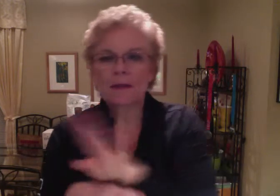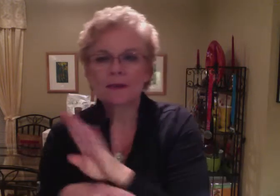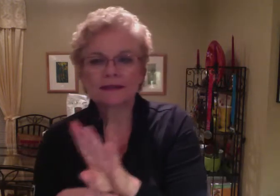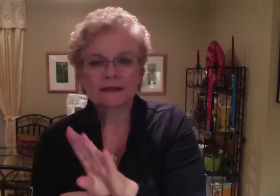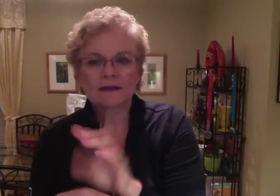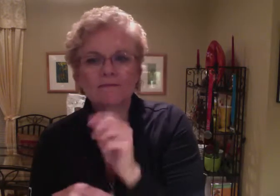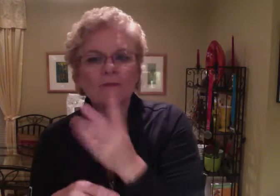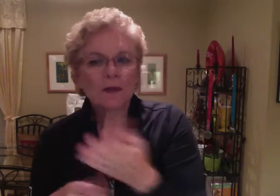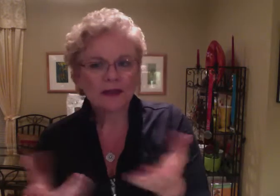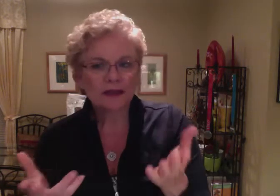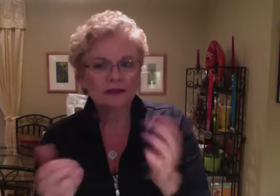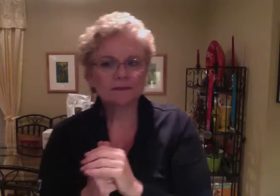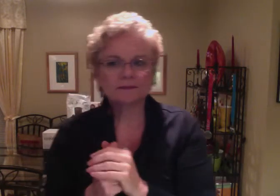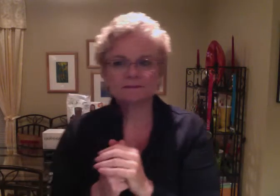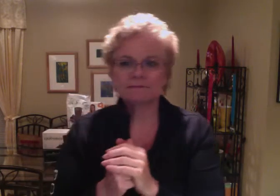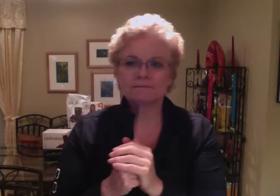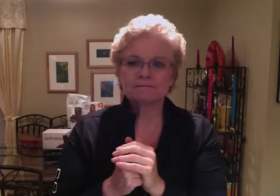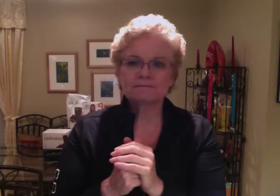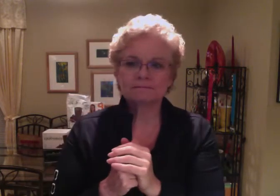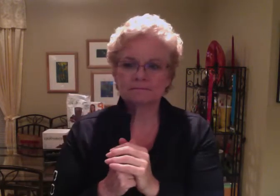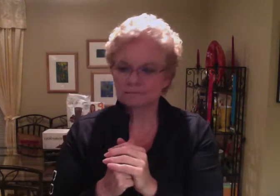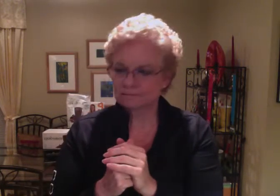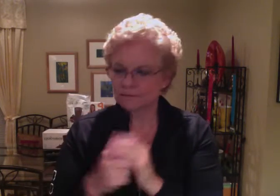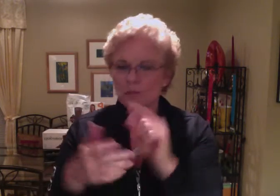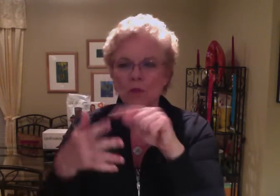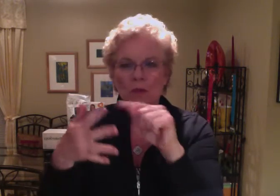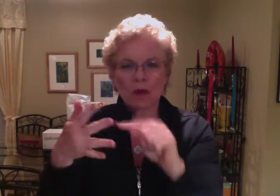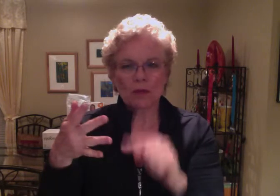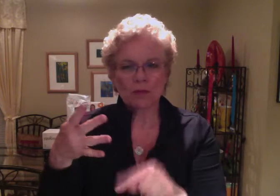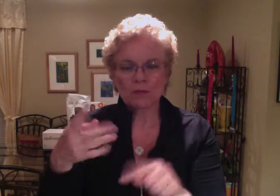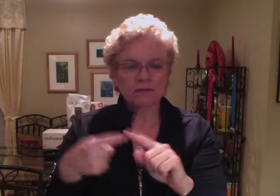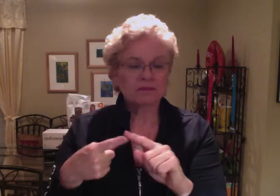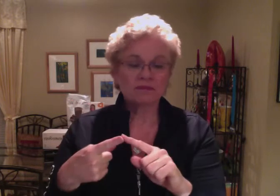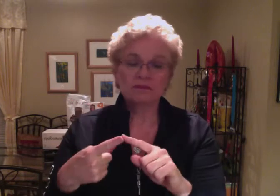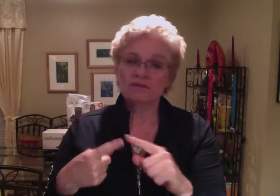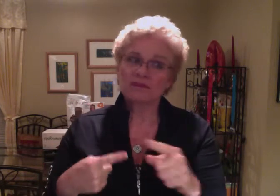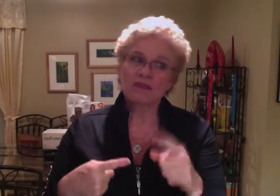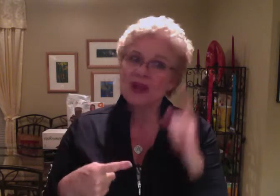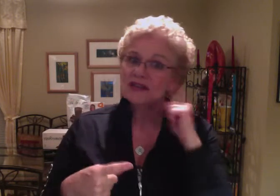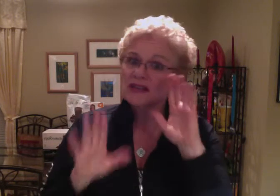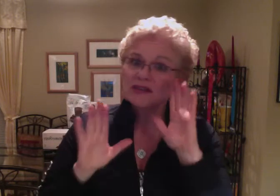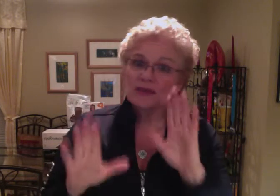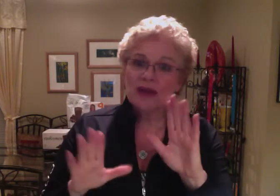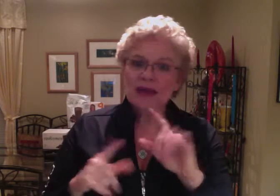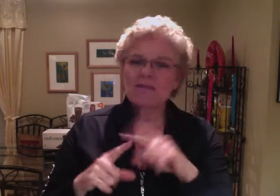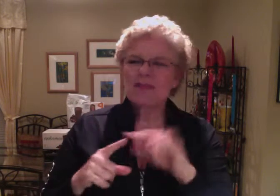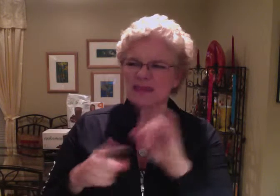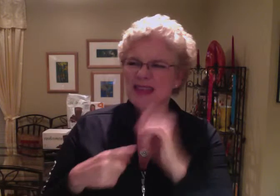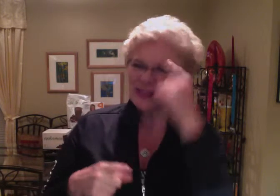say. Let's just go through it real fast. So if someone says to you, oh, that sounds like a great idea, that's for you. You know, I just don't have the time.